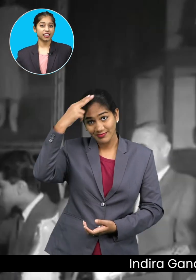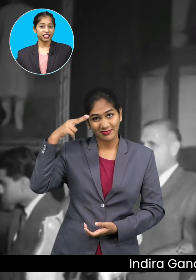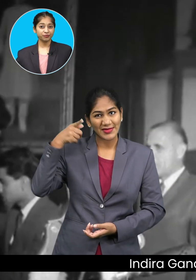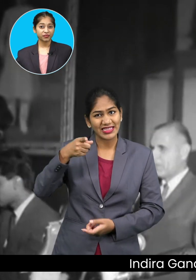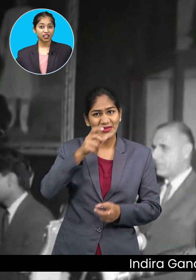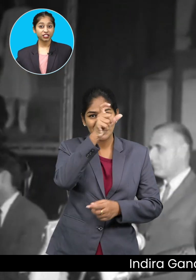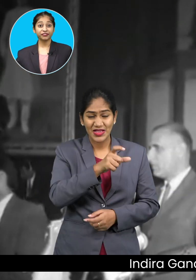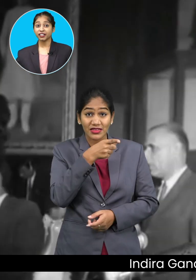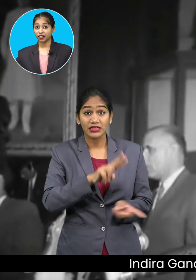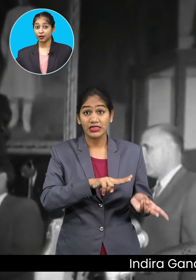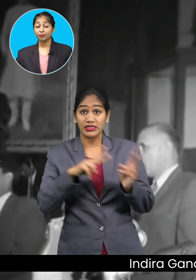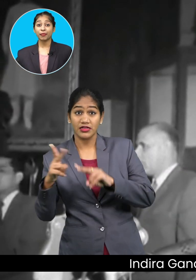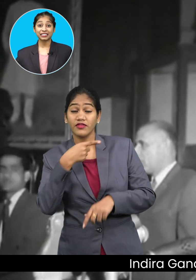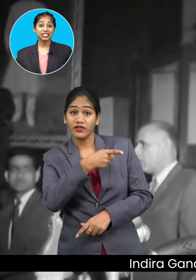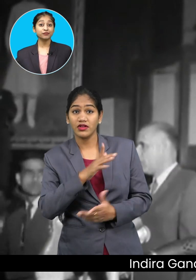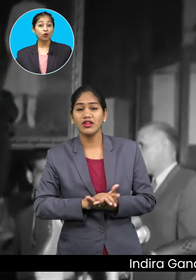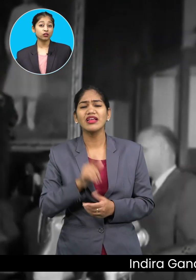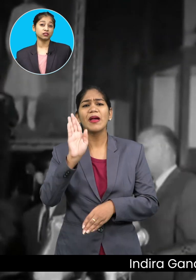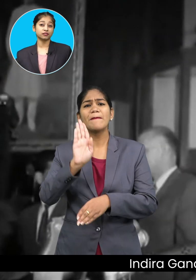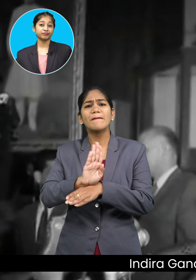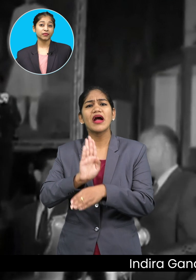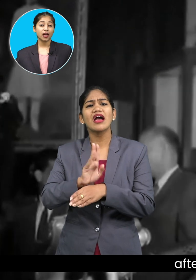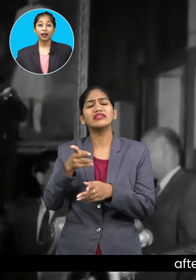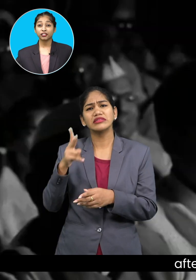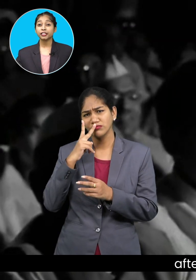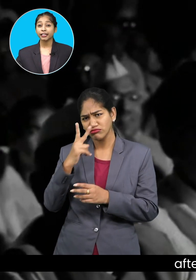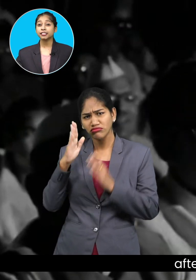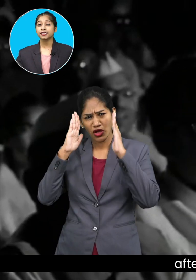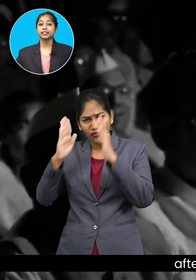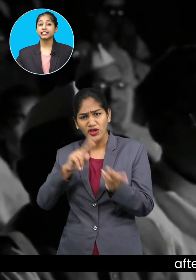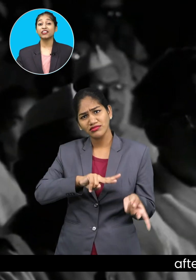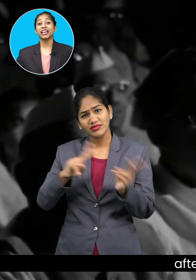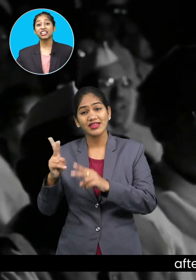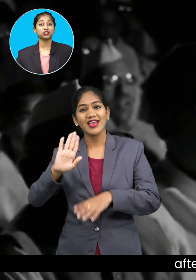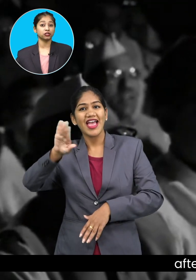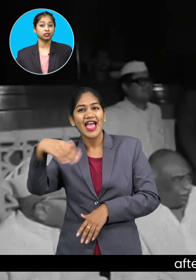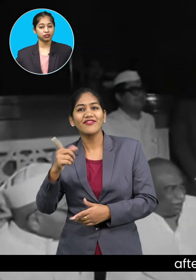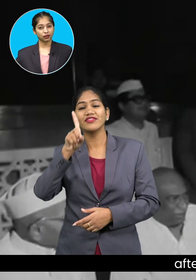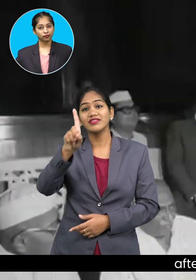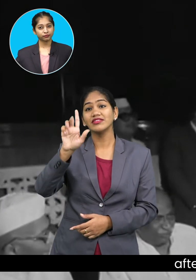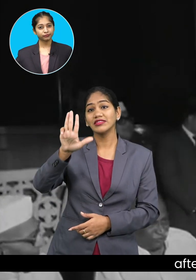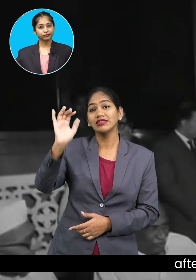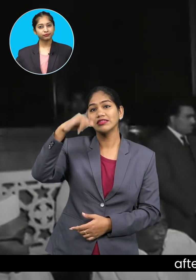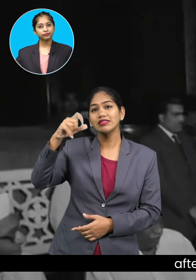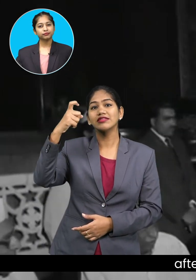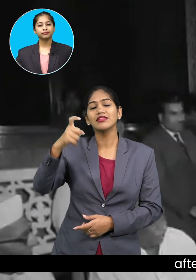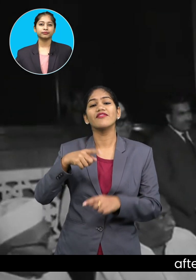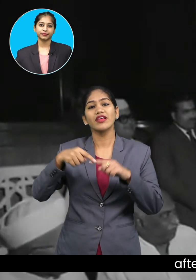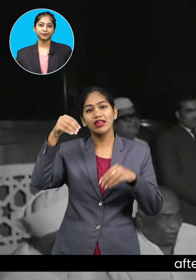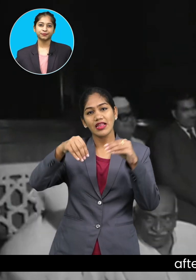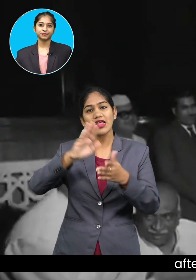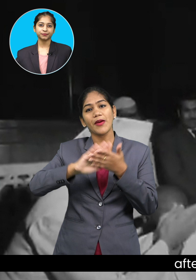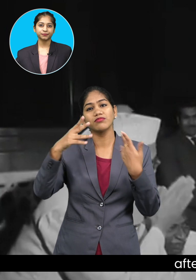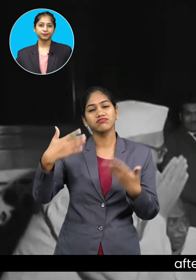Indira Gandhi shifted her party's focus after the 1967 elections.